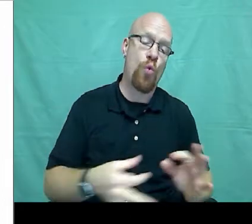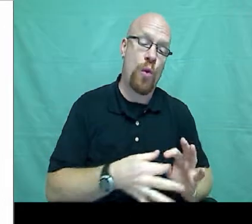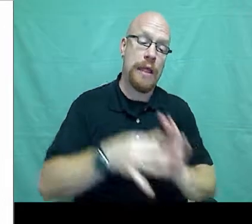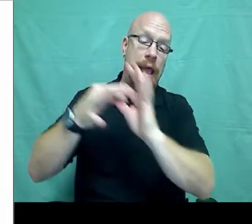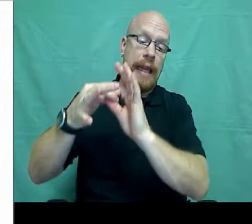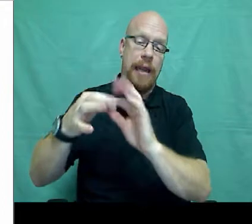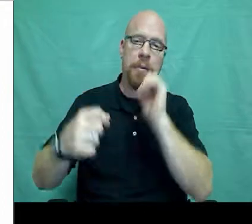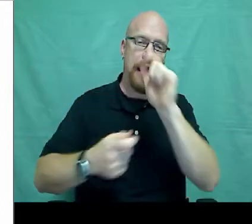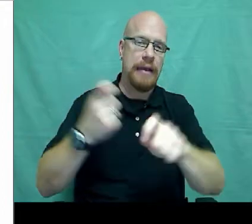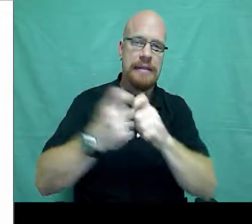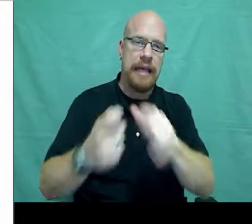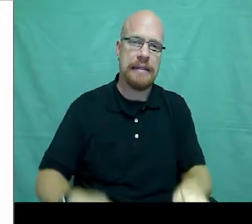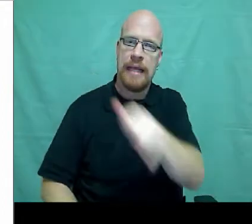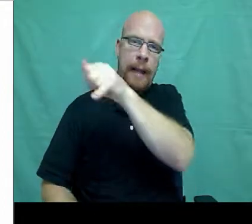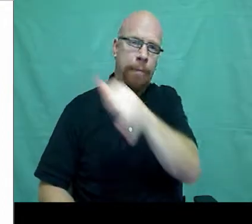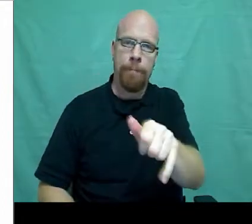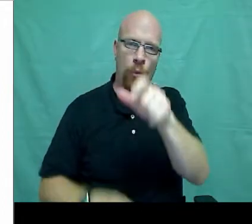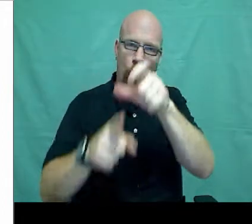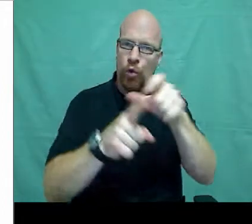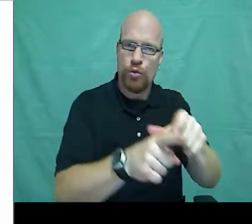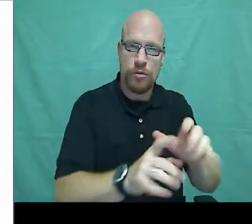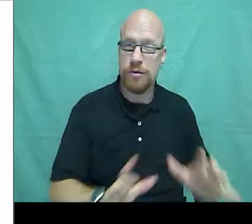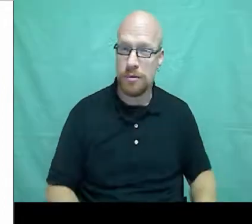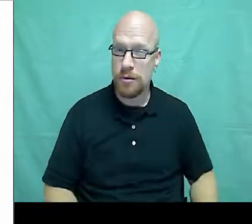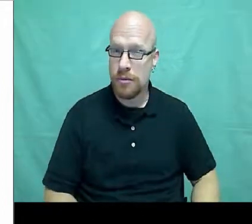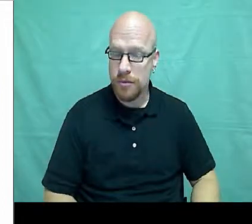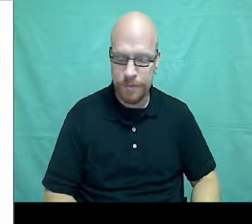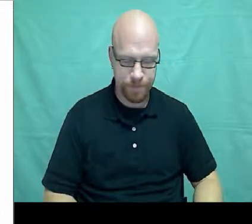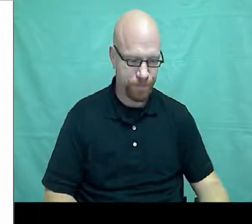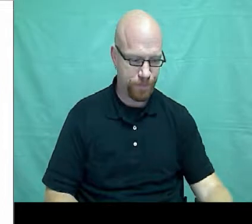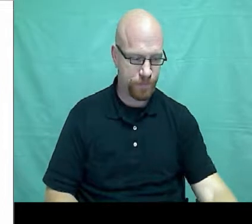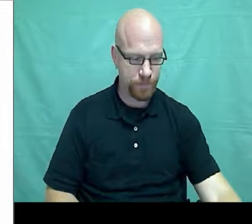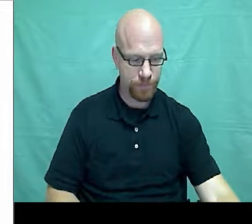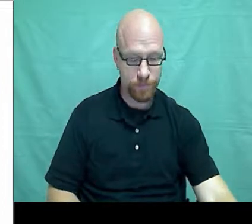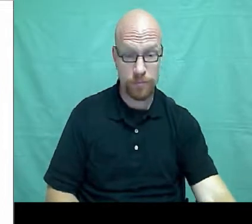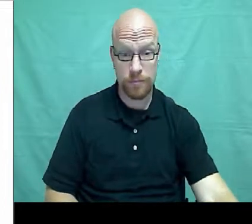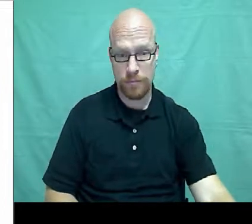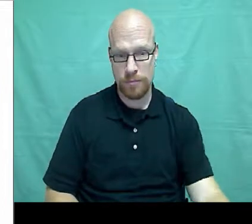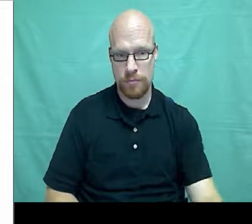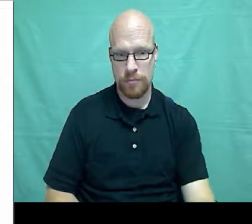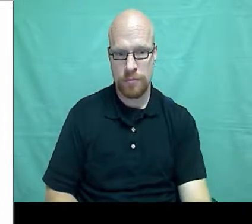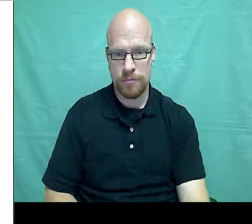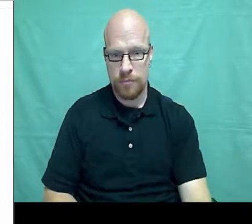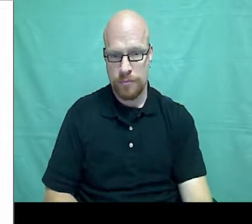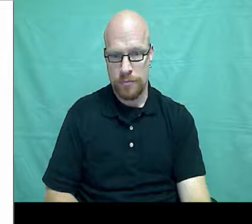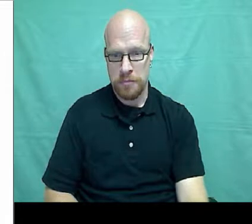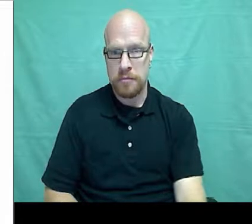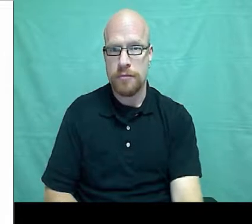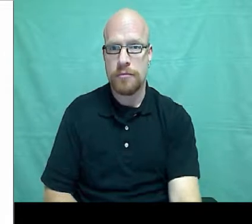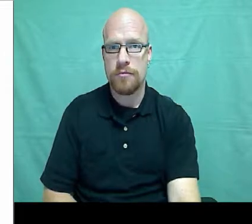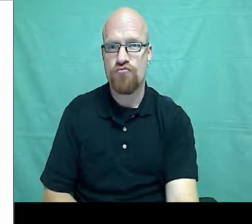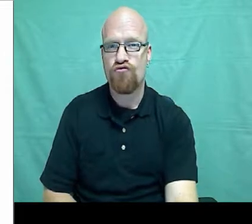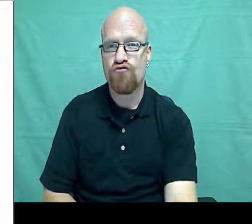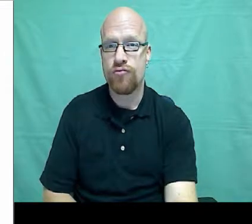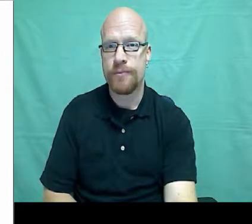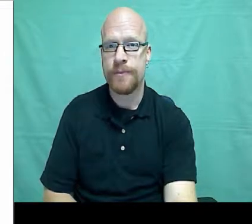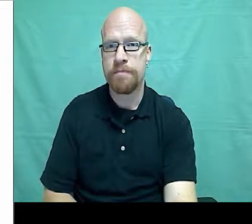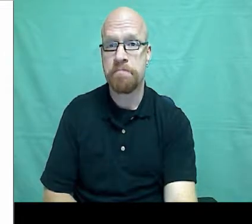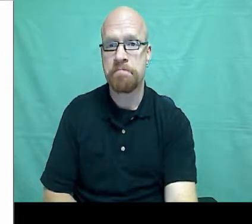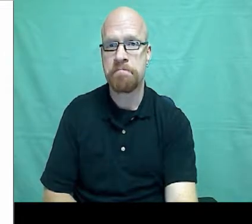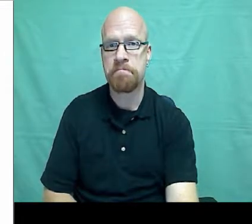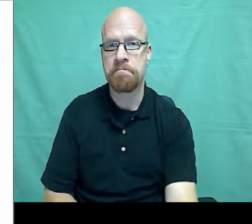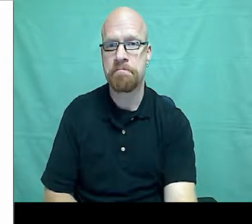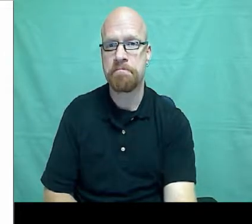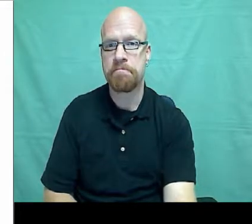related to that slide. Now, your note cards shouldn't have the same text as your slides do, of course. They're meant to guide you what you're